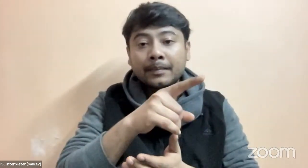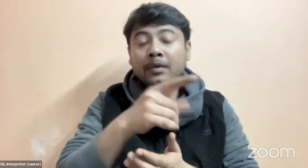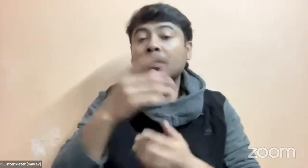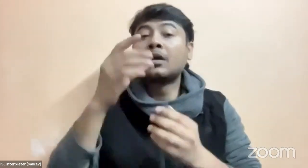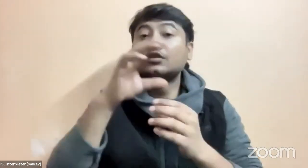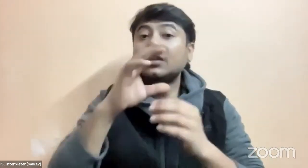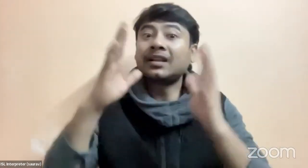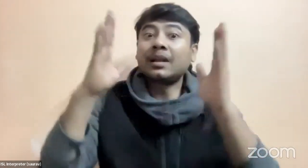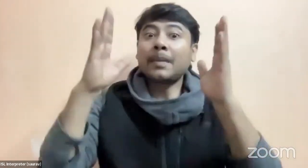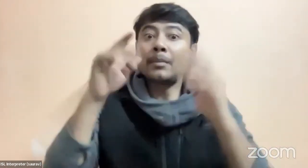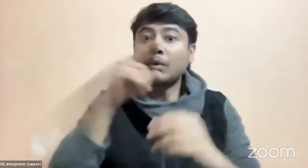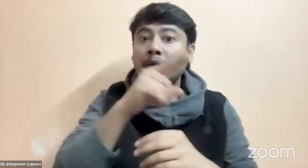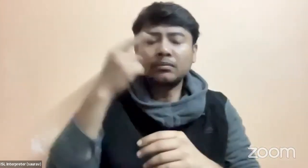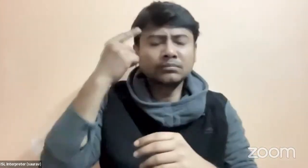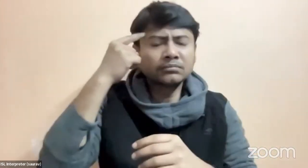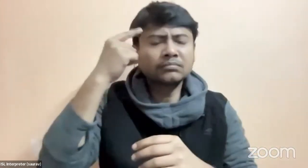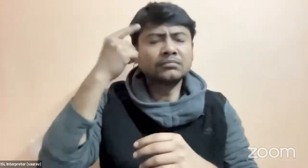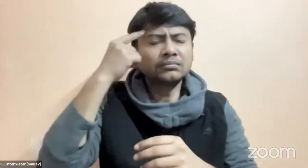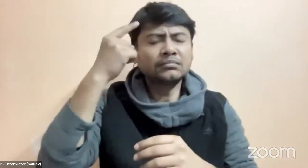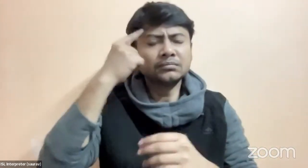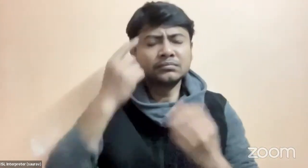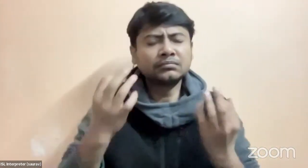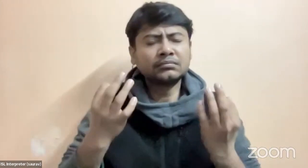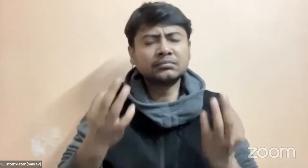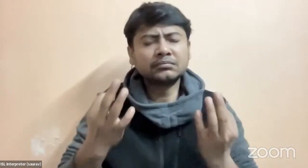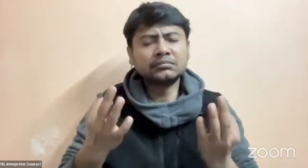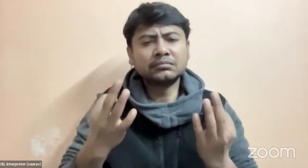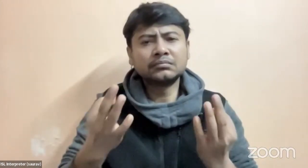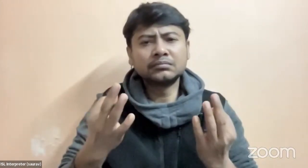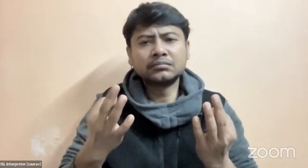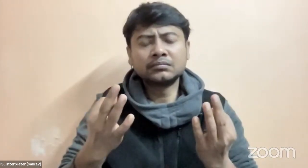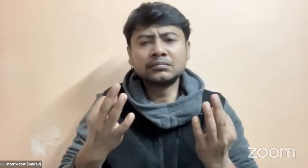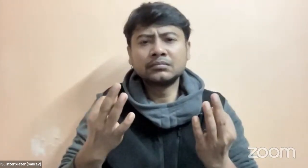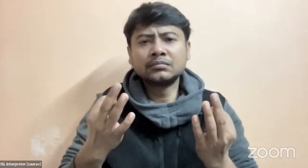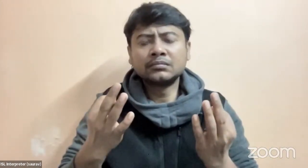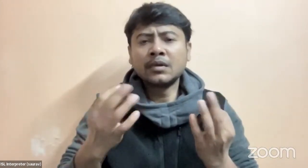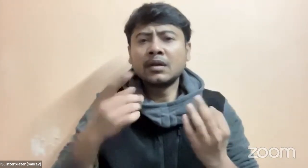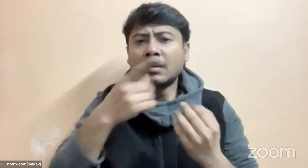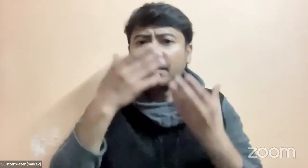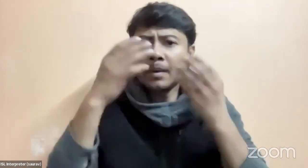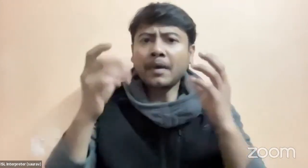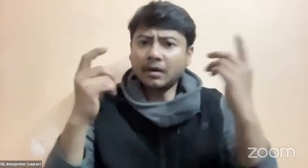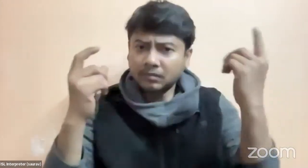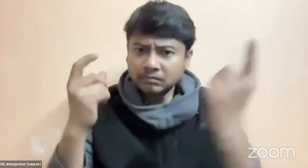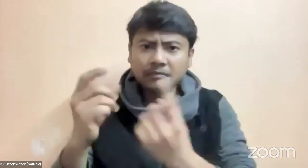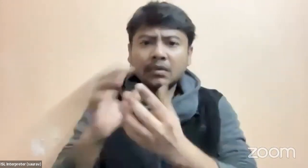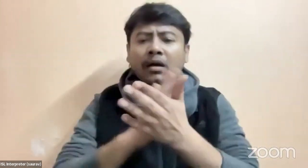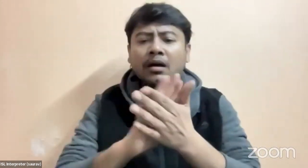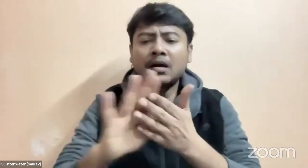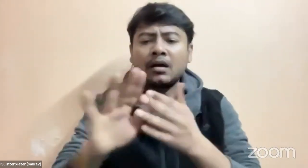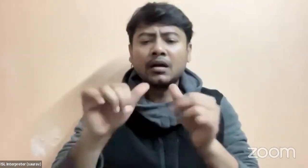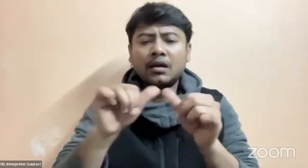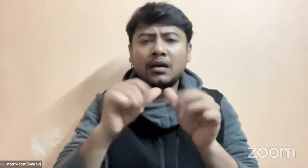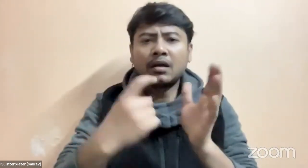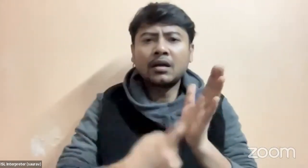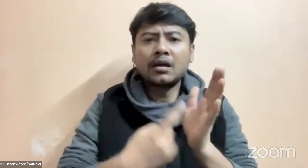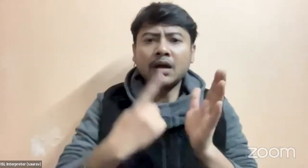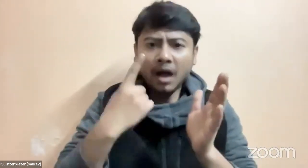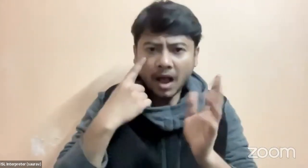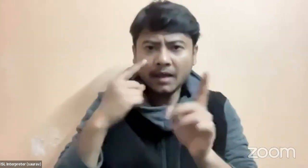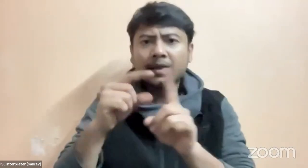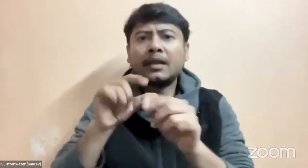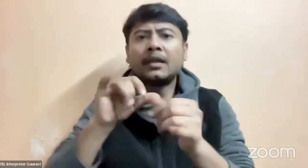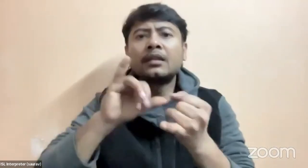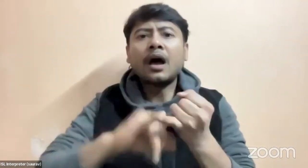We will discuss on the pastime that why Brahma comes as Haridas Thakur. We will be discussing that pastime, and if time